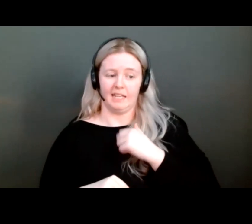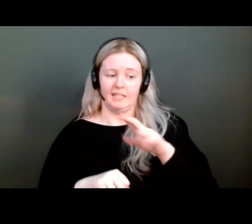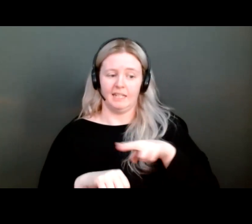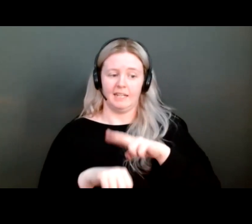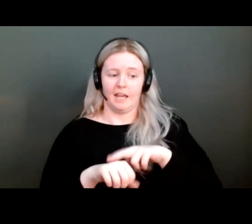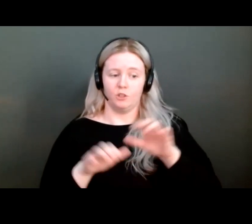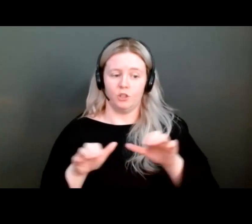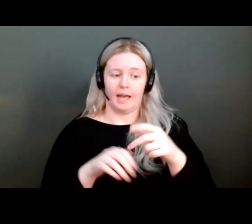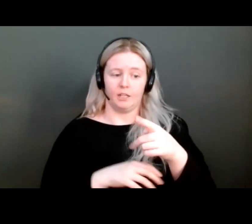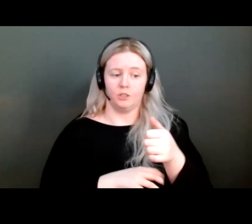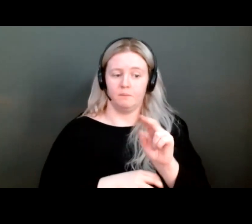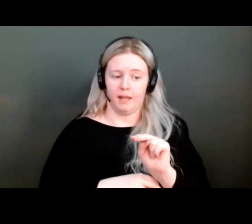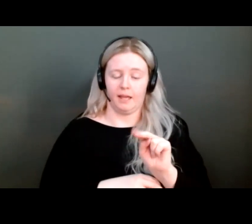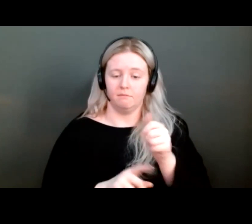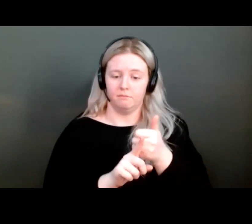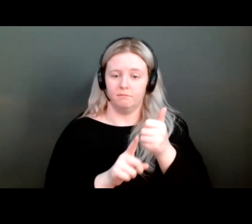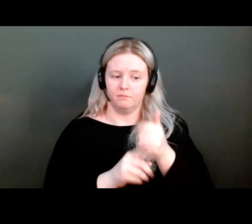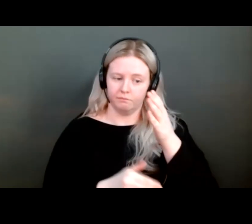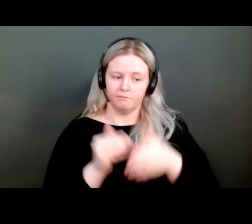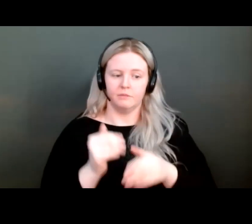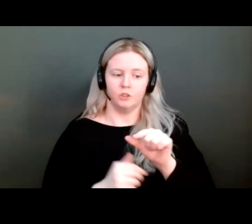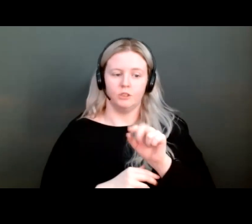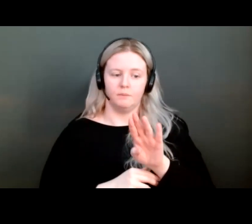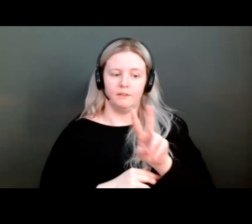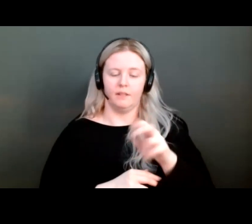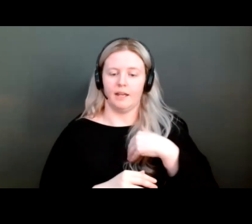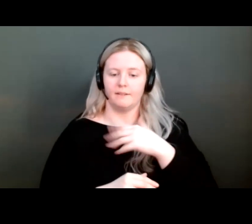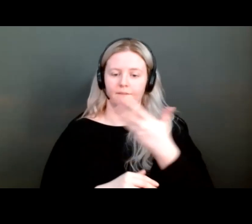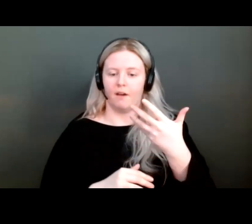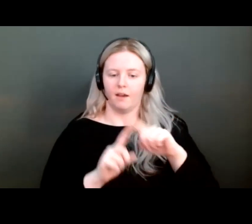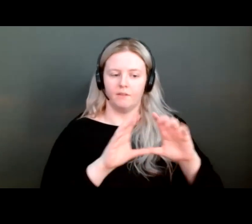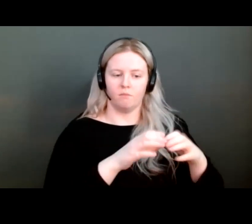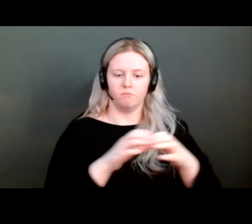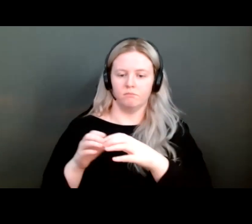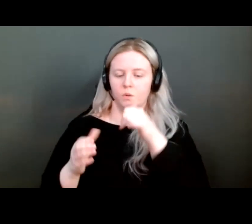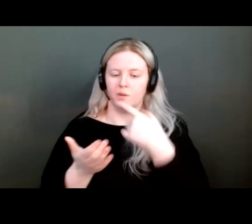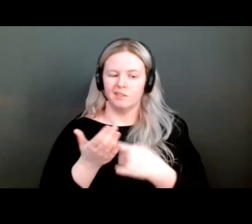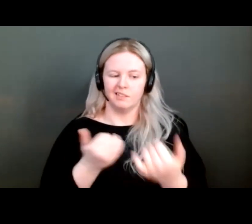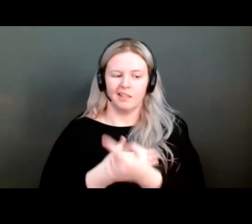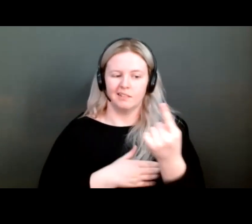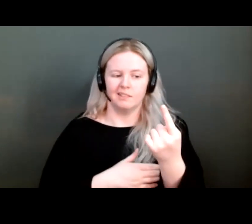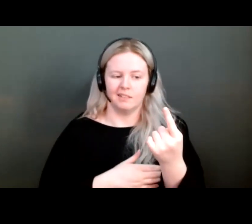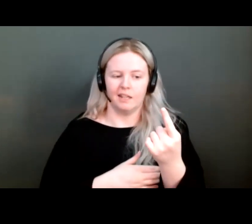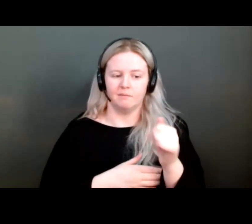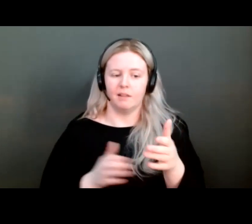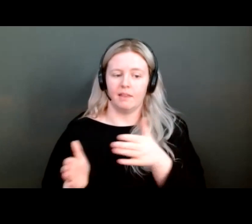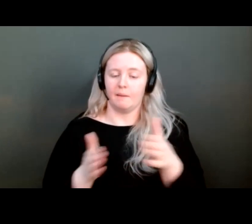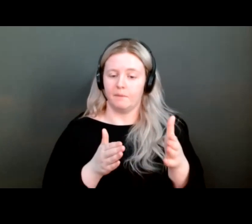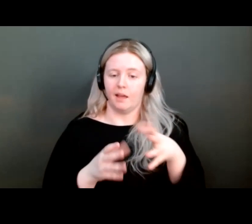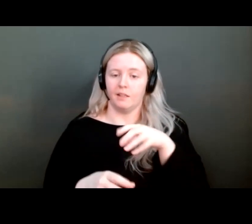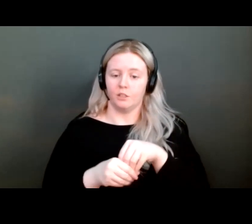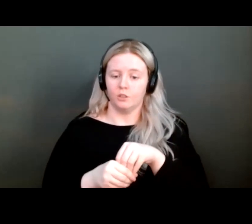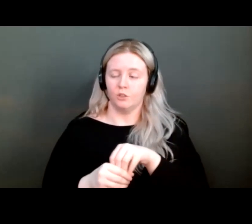5 pillars, which we will learn more about today. The plan is reflective of perspectives shared by